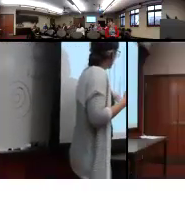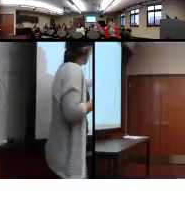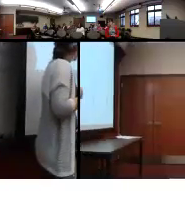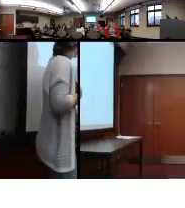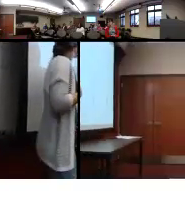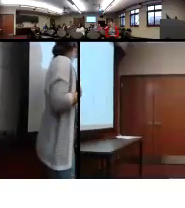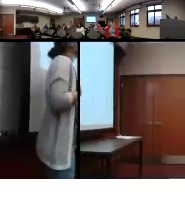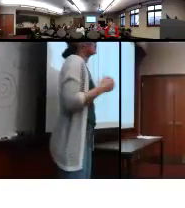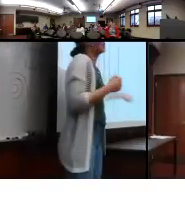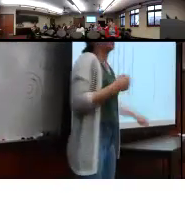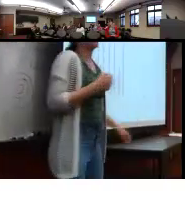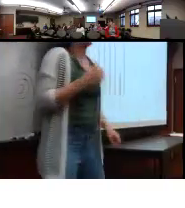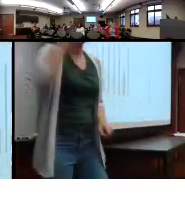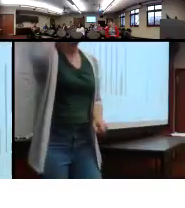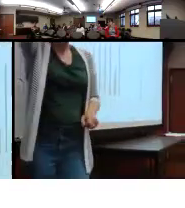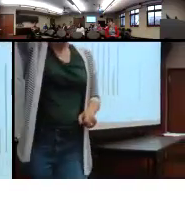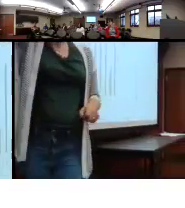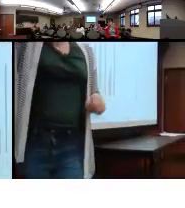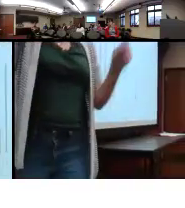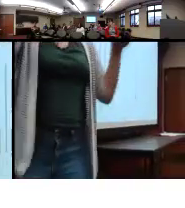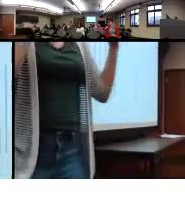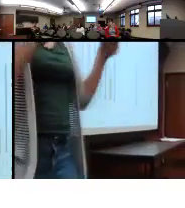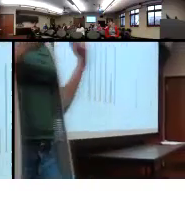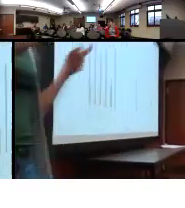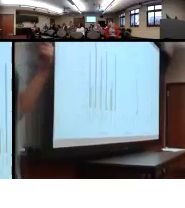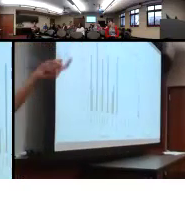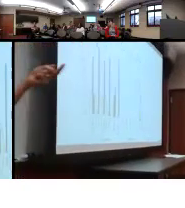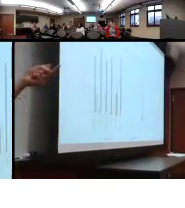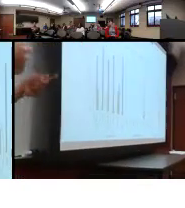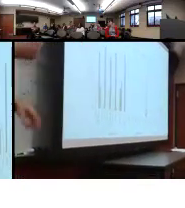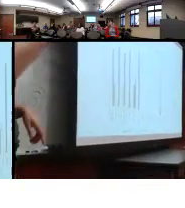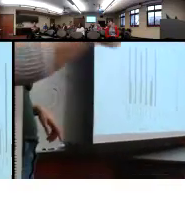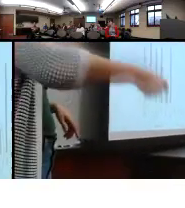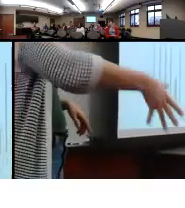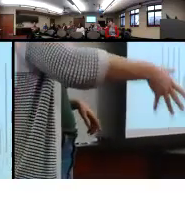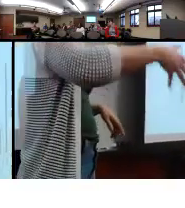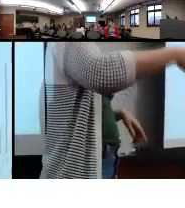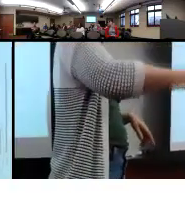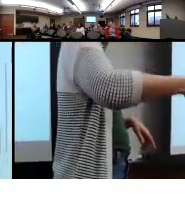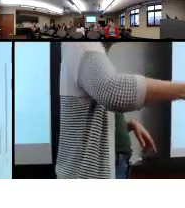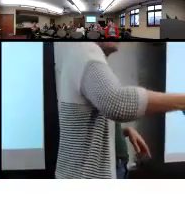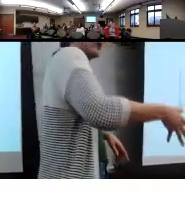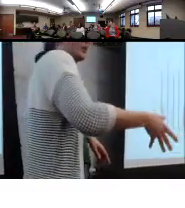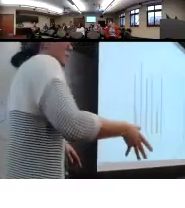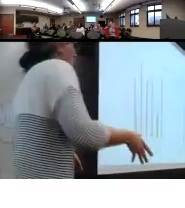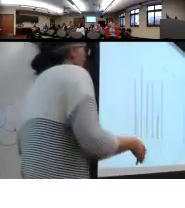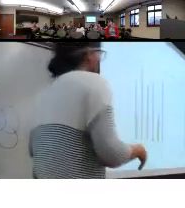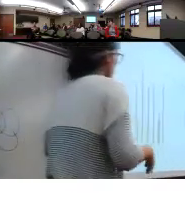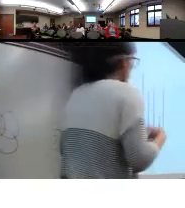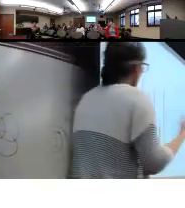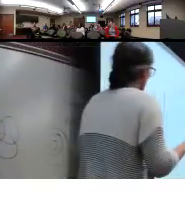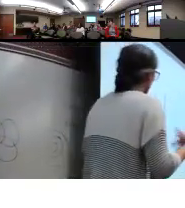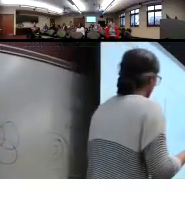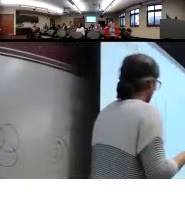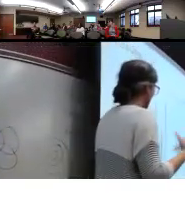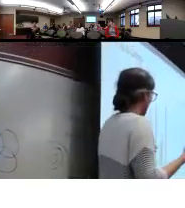Shauna's performance, we see that she isn't doing that. Remember that she starts her stories after the person has already lost the object, right?